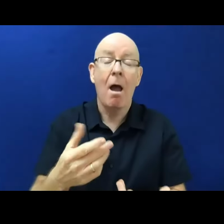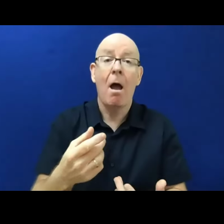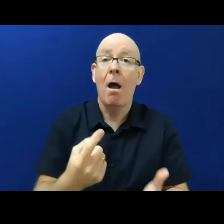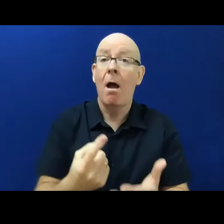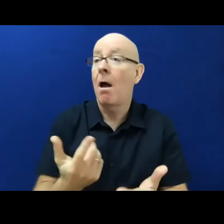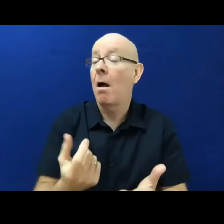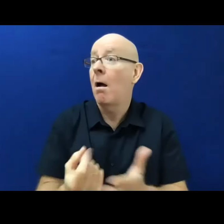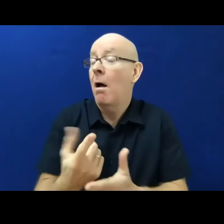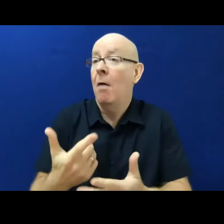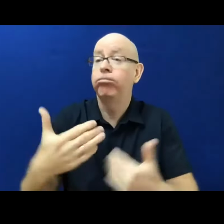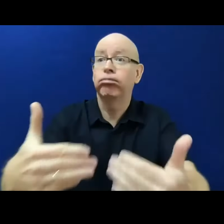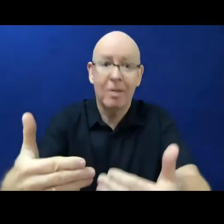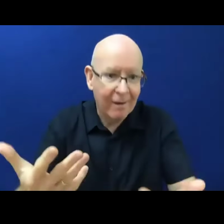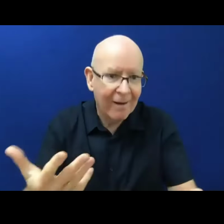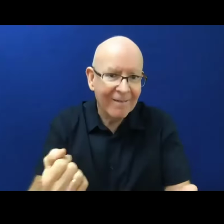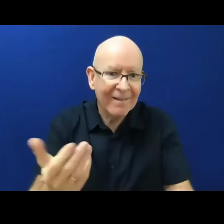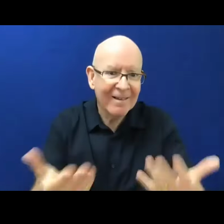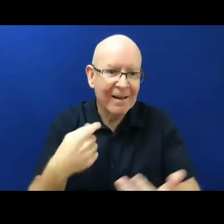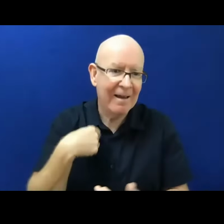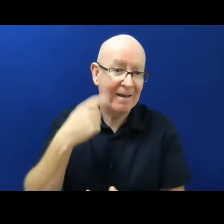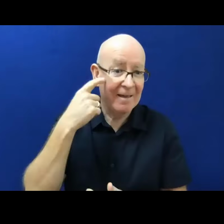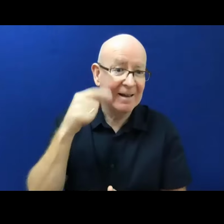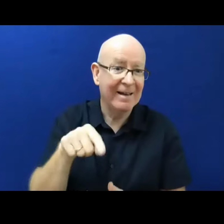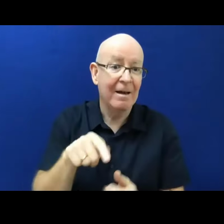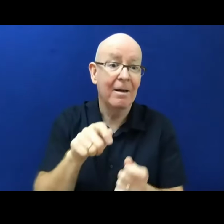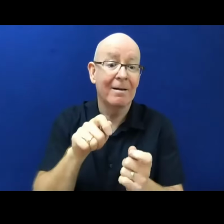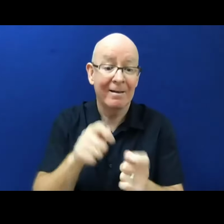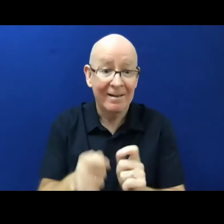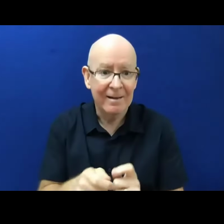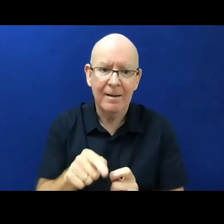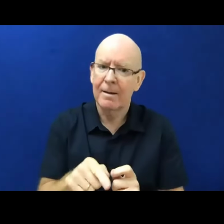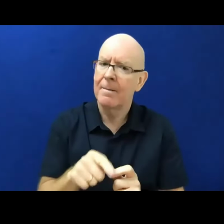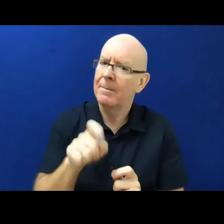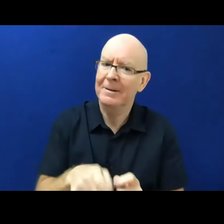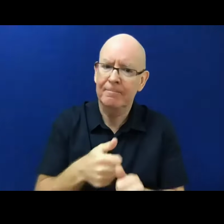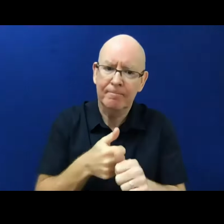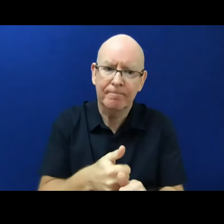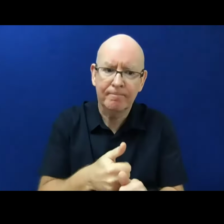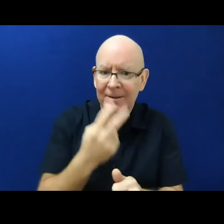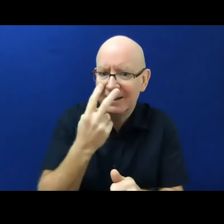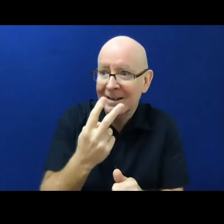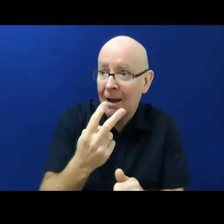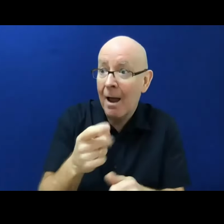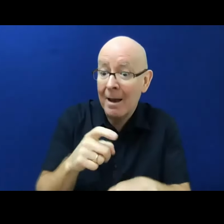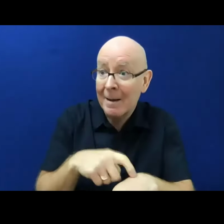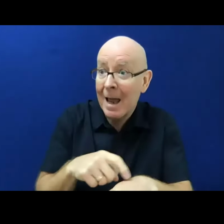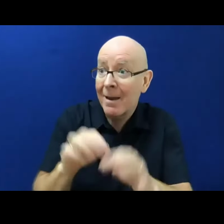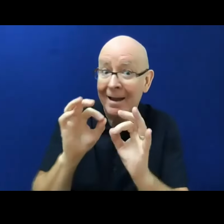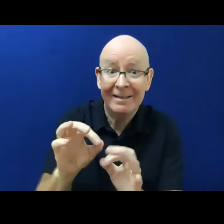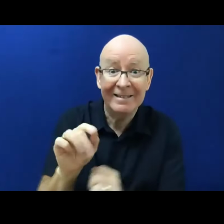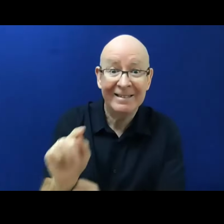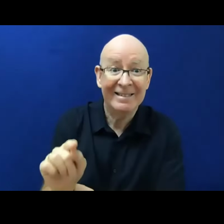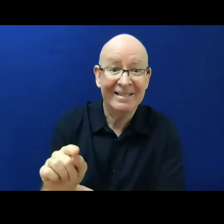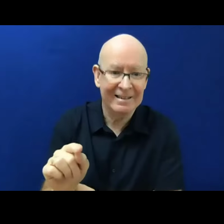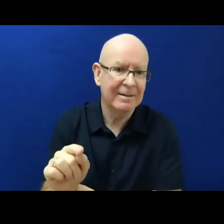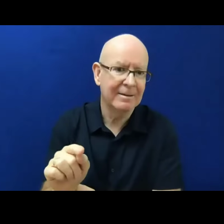So let me try to address the 4 questions posed to us felonists. How can academic research influence disability